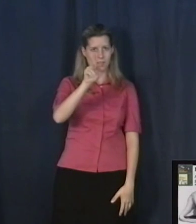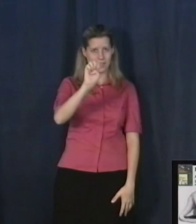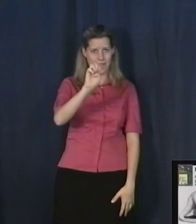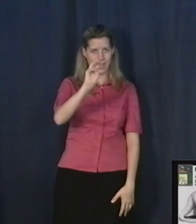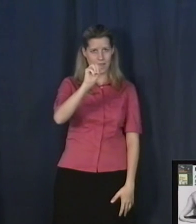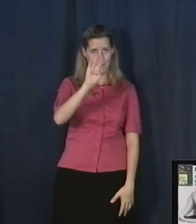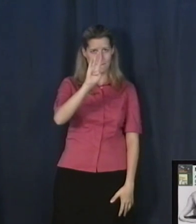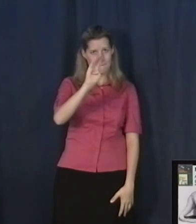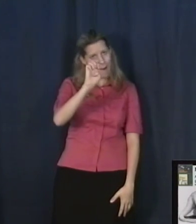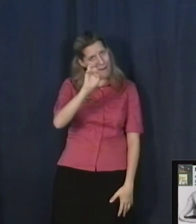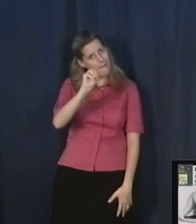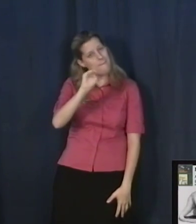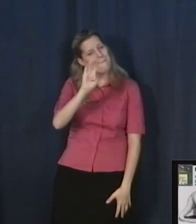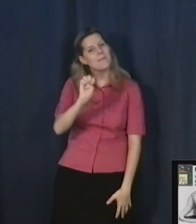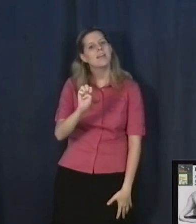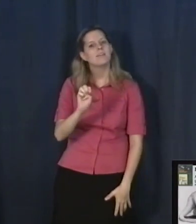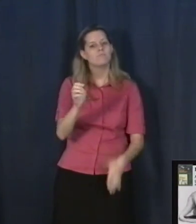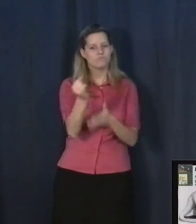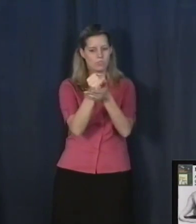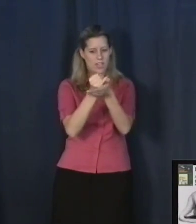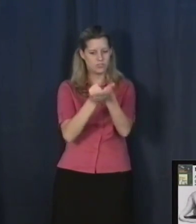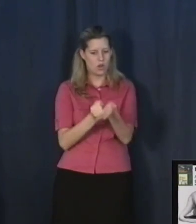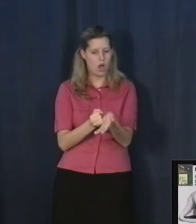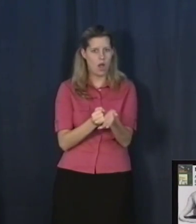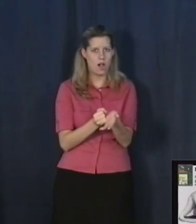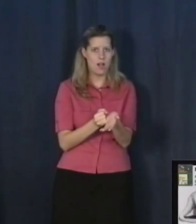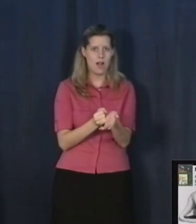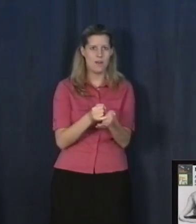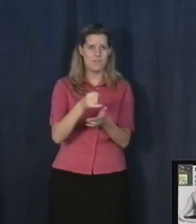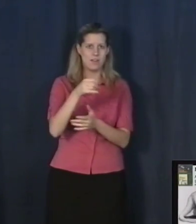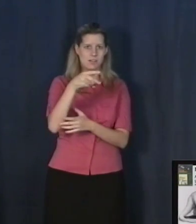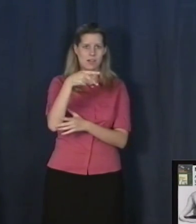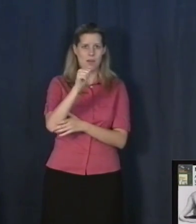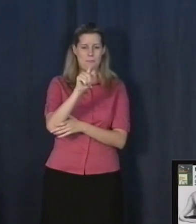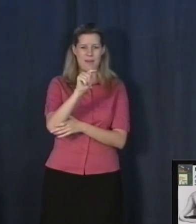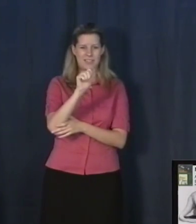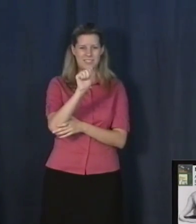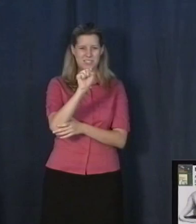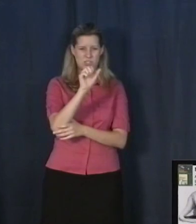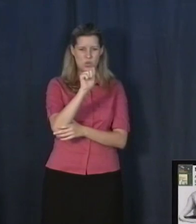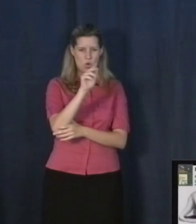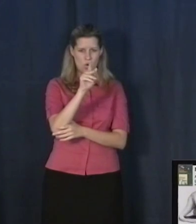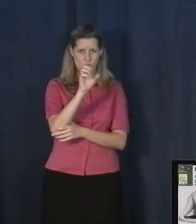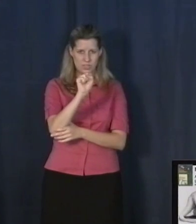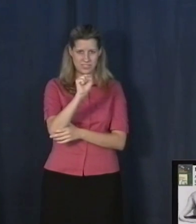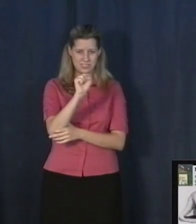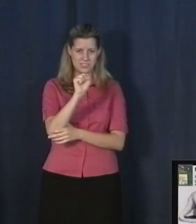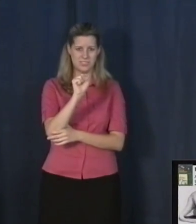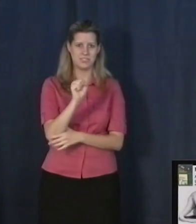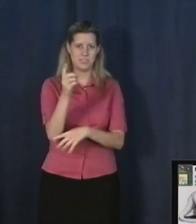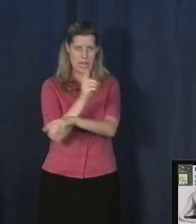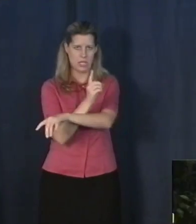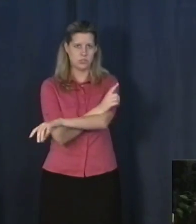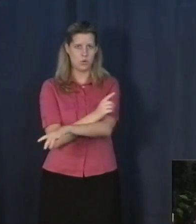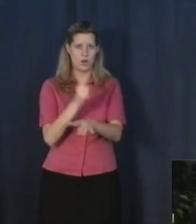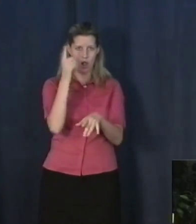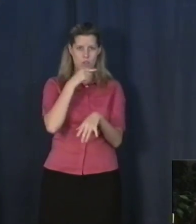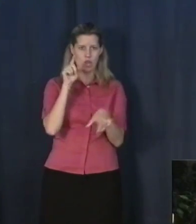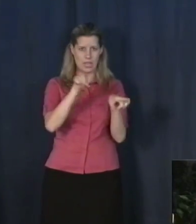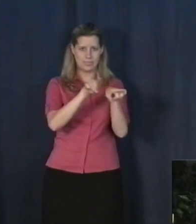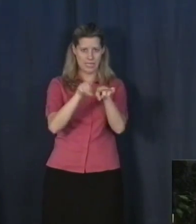fellas, what is Mokele Mbembe? They draw a sketch on the ground of an Apatosaurus or a Cetosaurus, one like this right here.